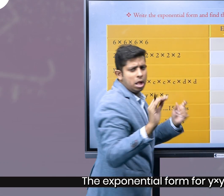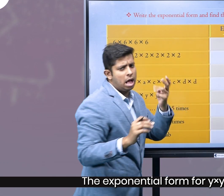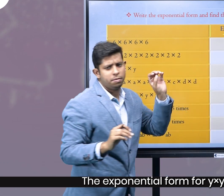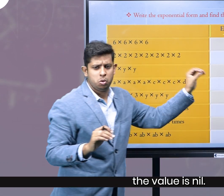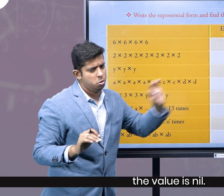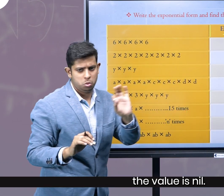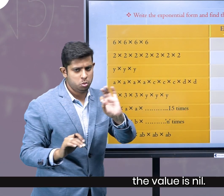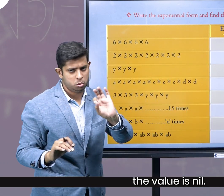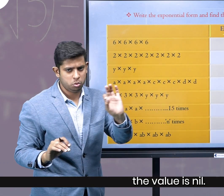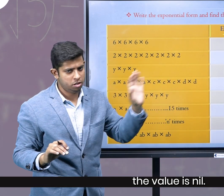The value is nil.